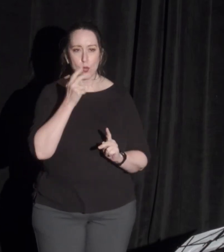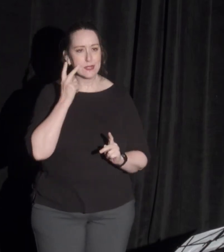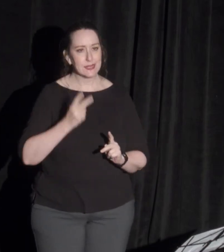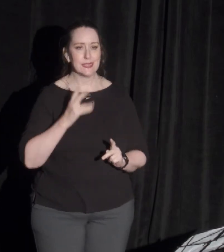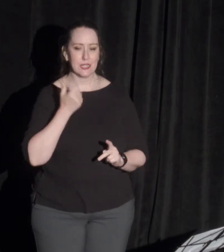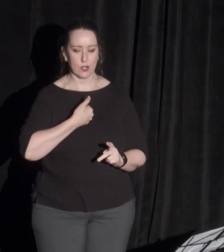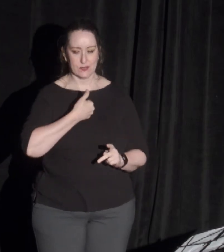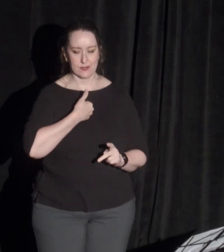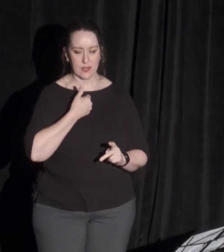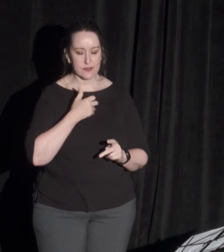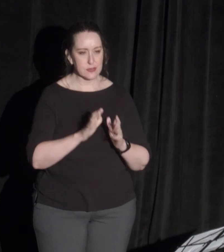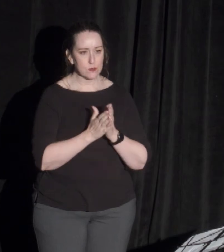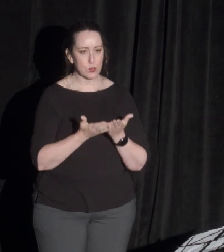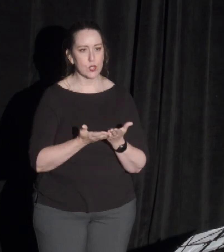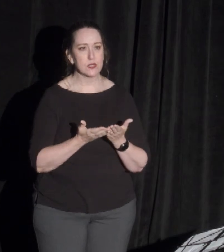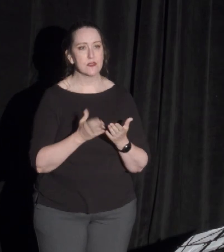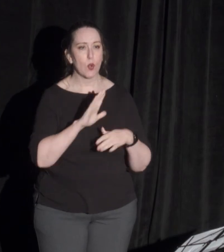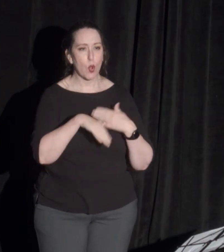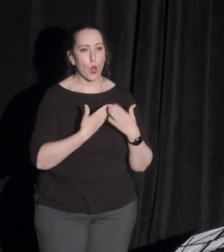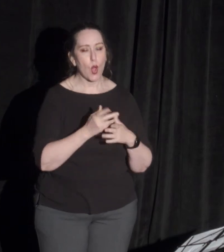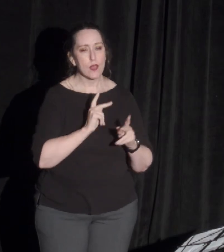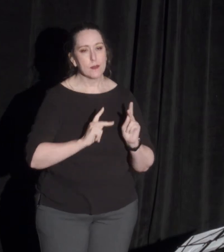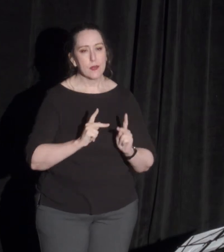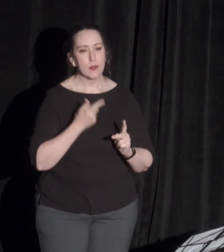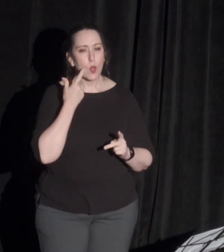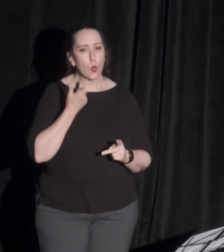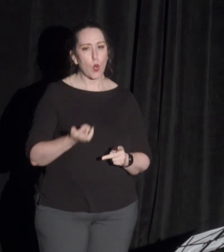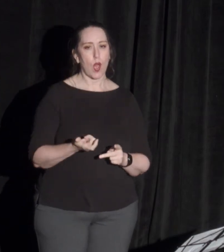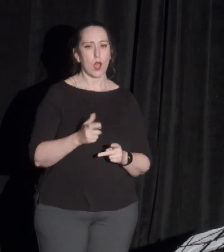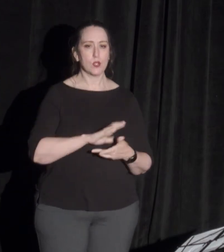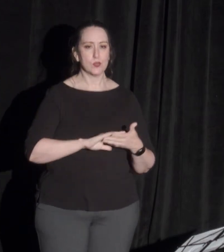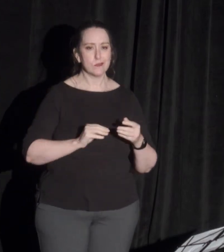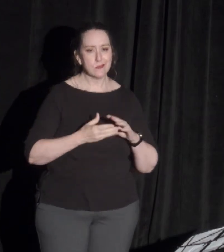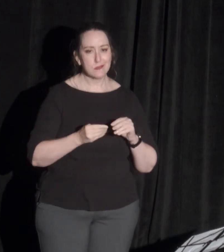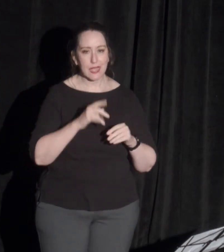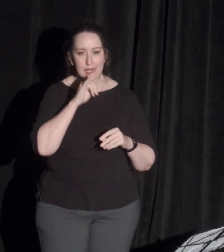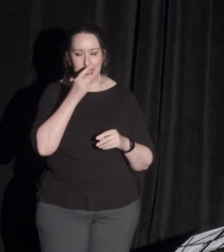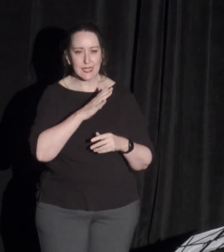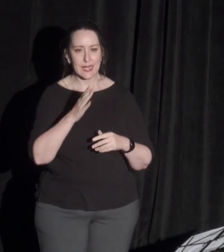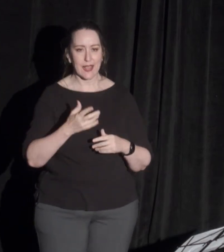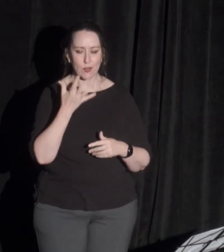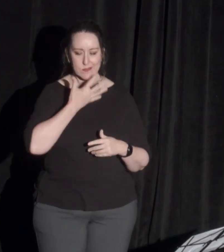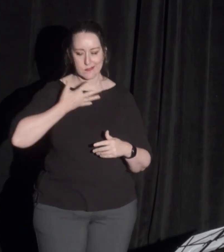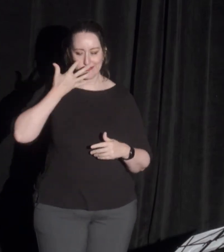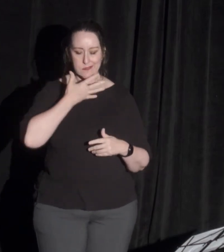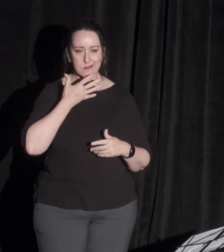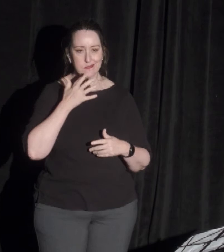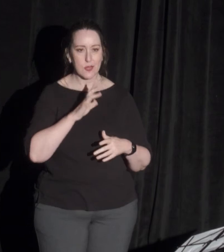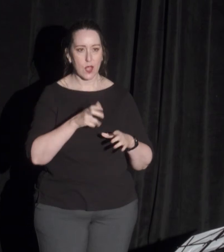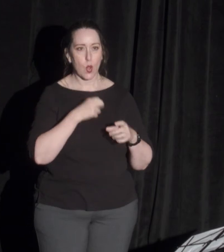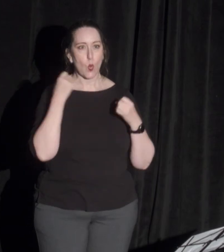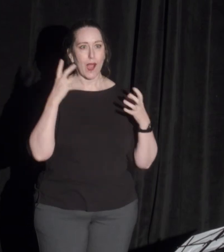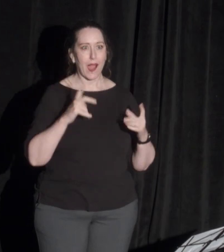books, for all the people who watch stories about kids that never look like them going on these wild and magical